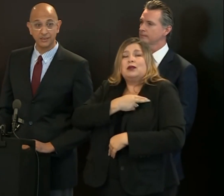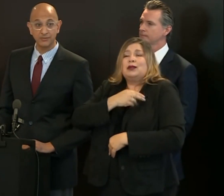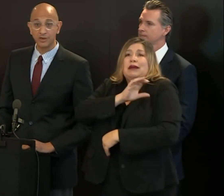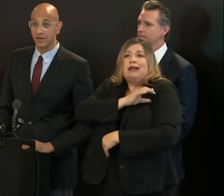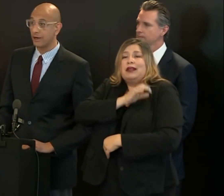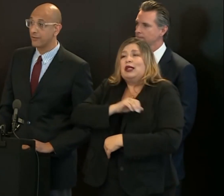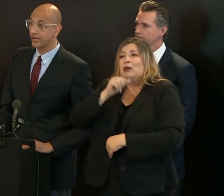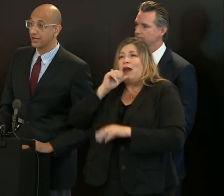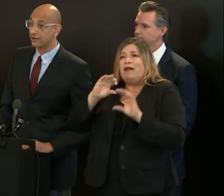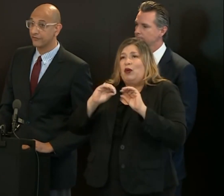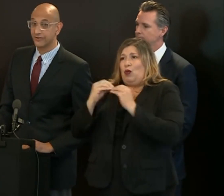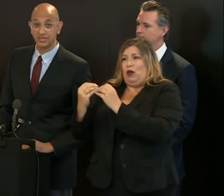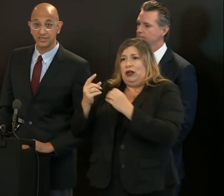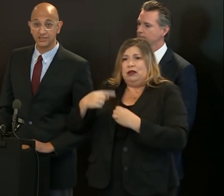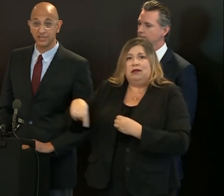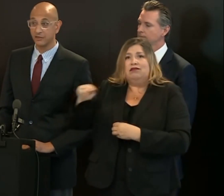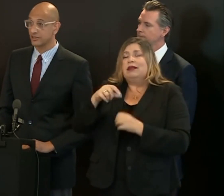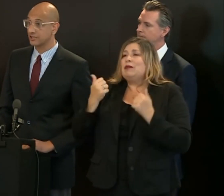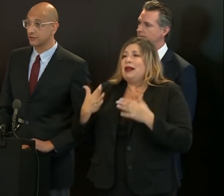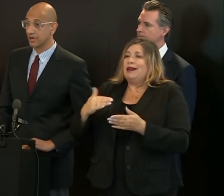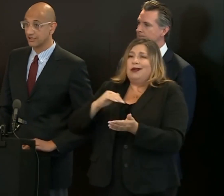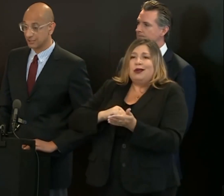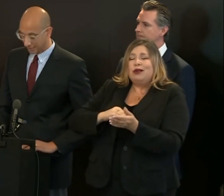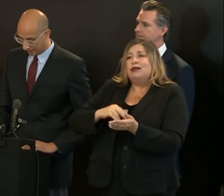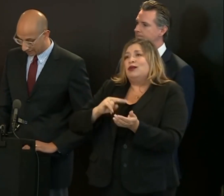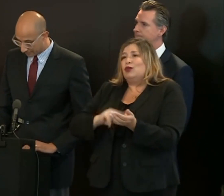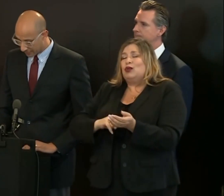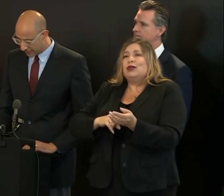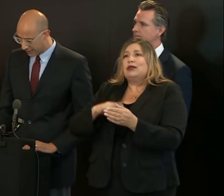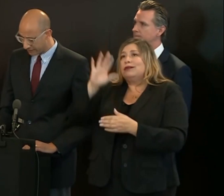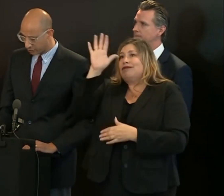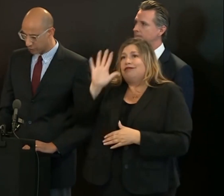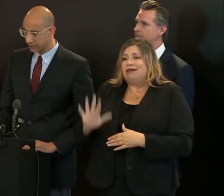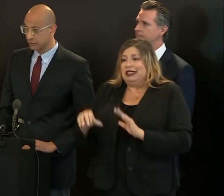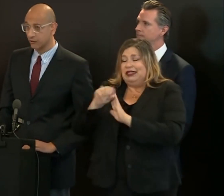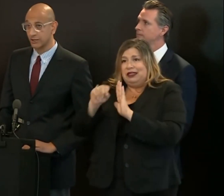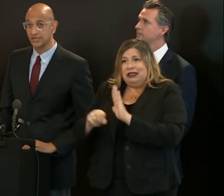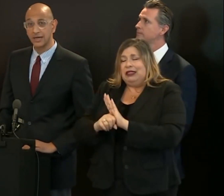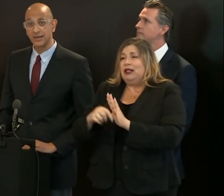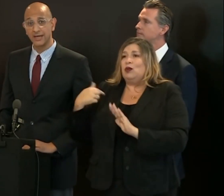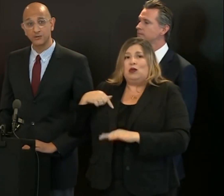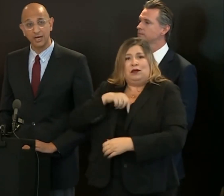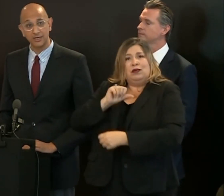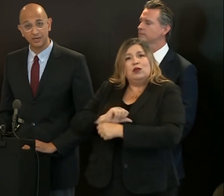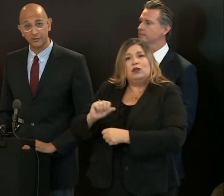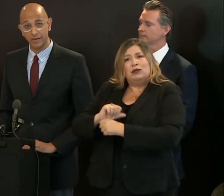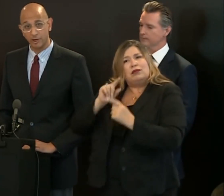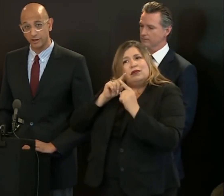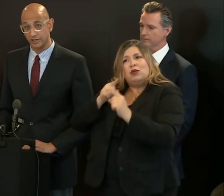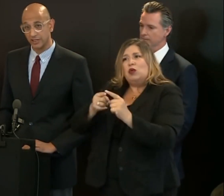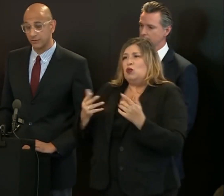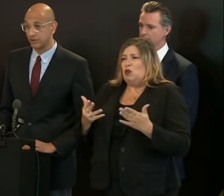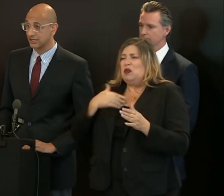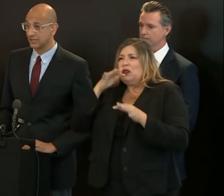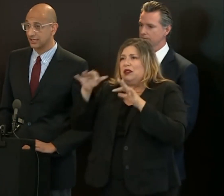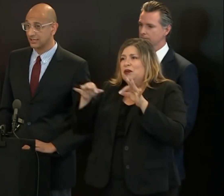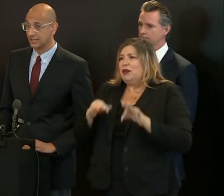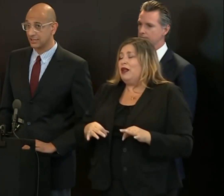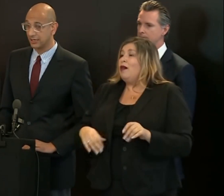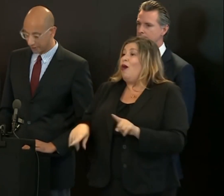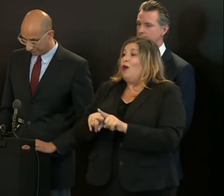clinic system, our many physicians and nurses across the state have been working towards, as well as our great partnership